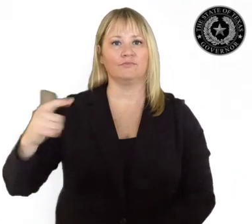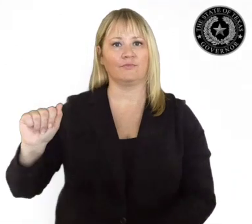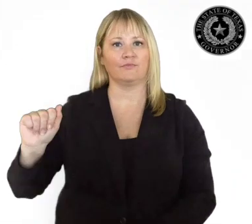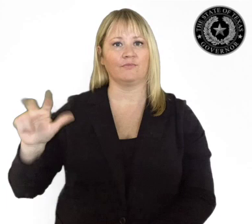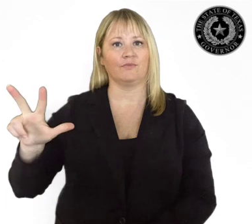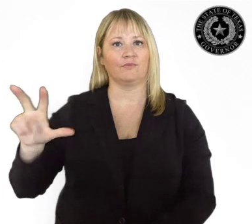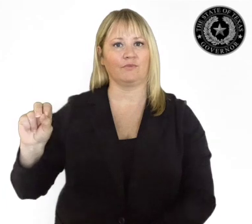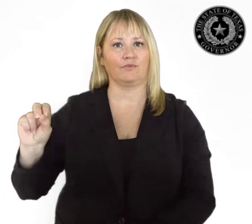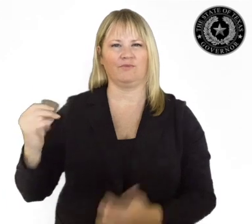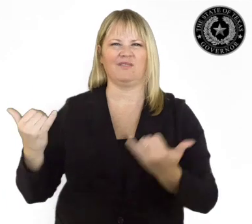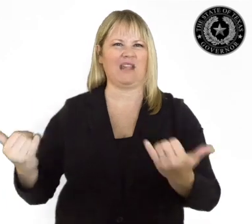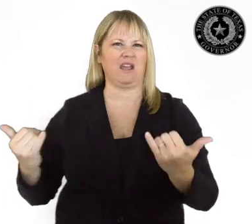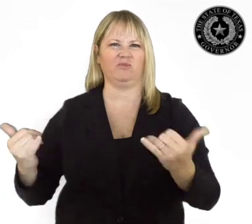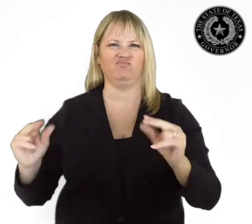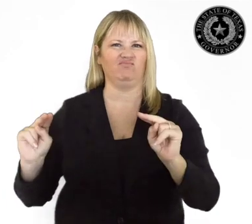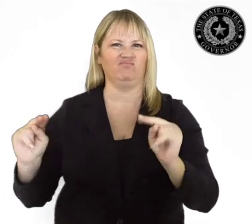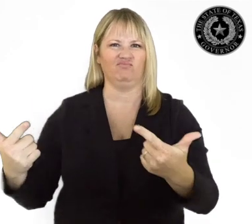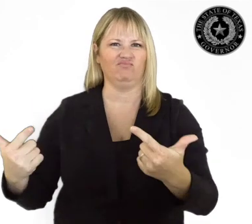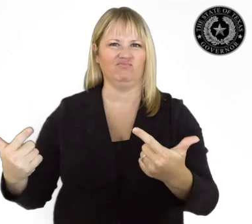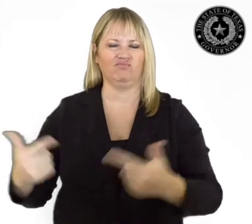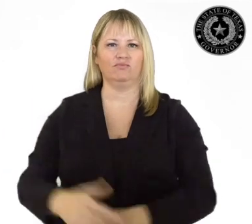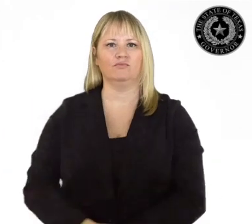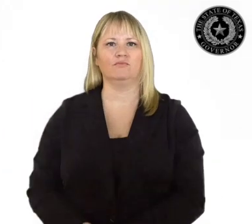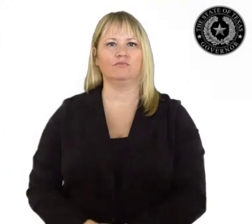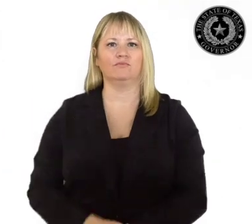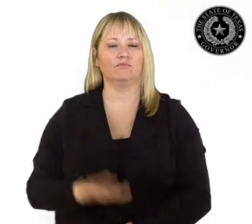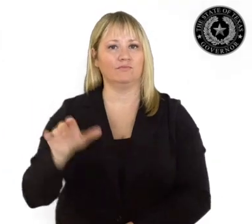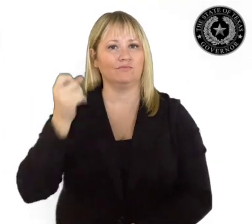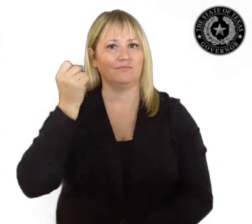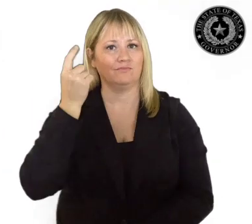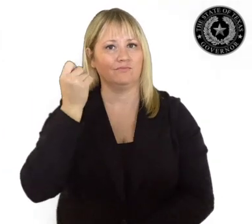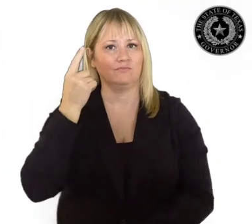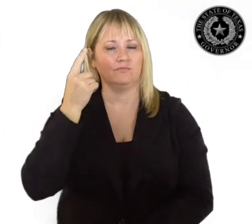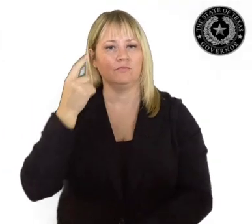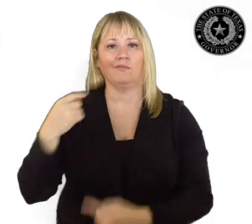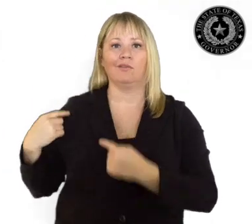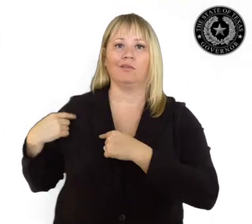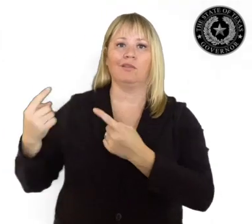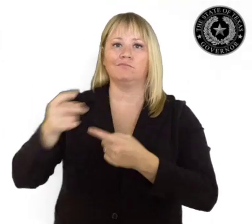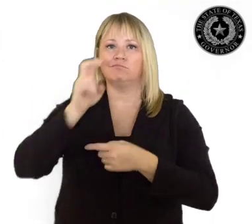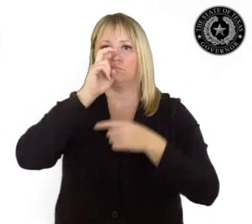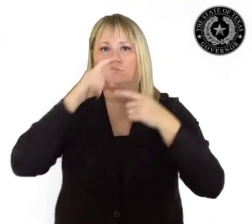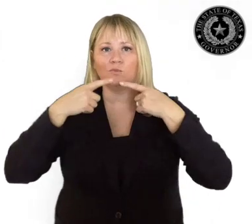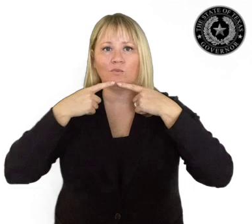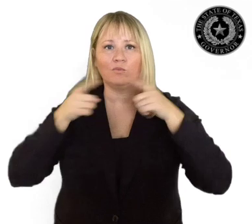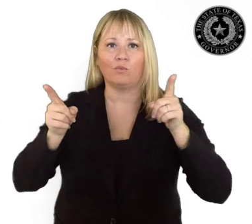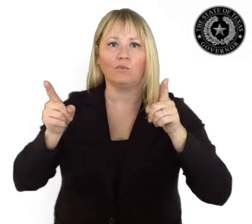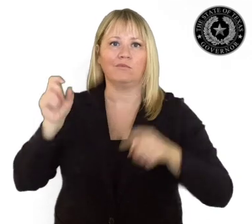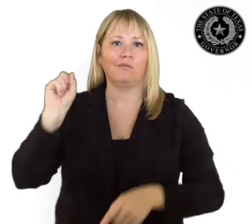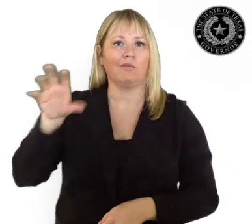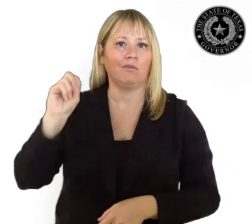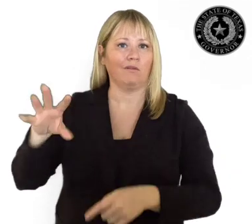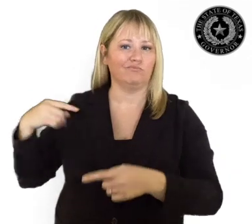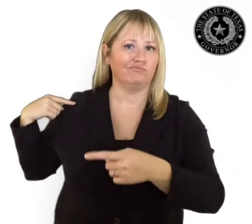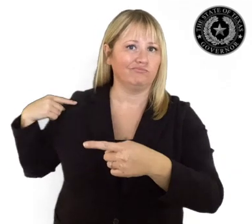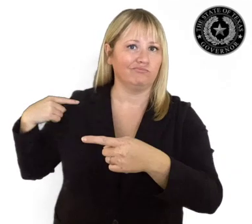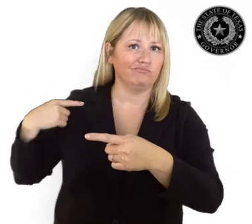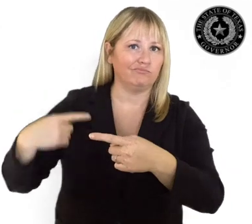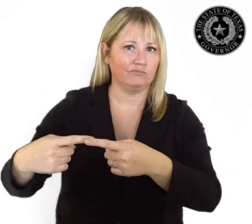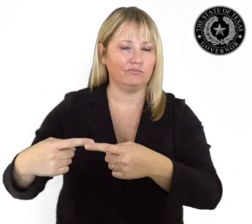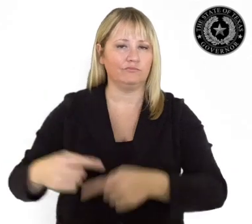This executive order supersedes Executive Order GA30, but does not supersede Executive Orders